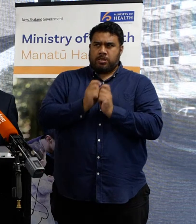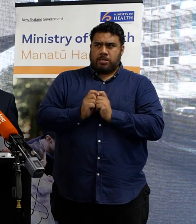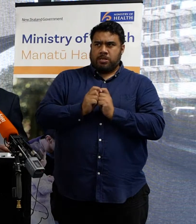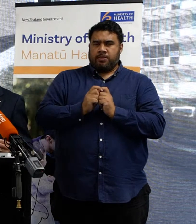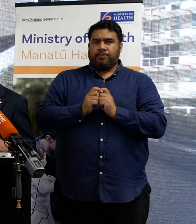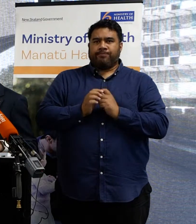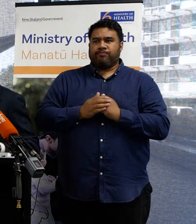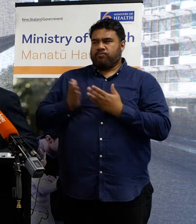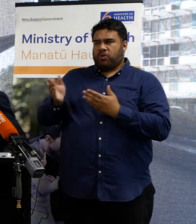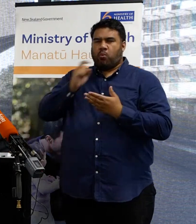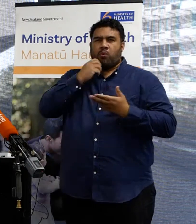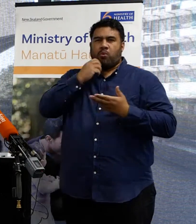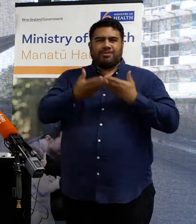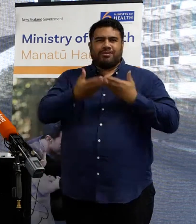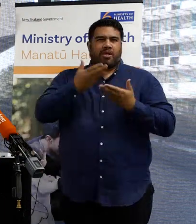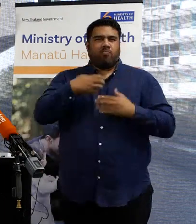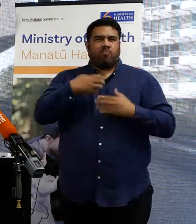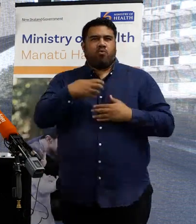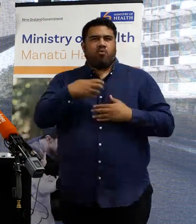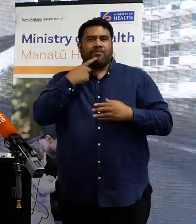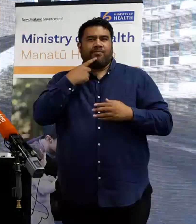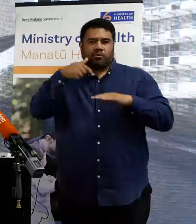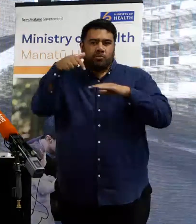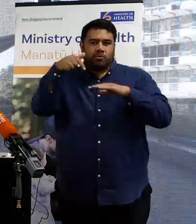way. Over to you, Caroline. Thank you.